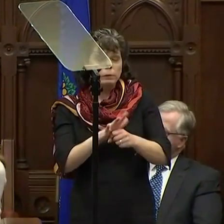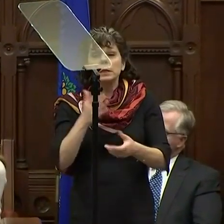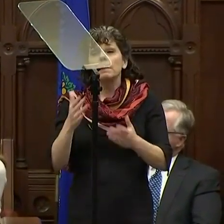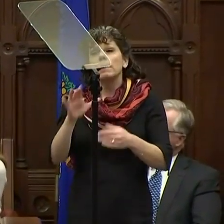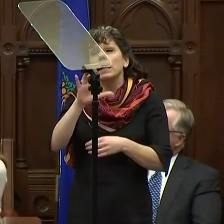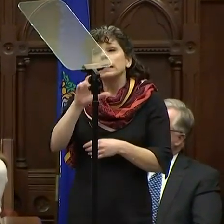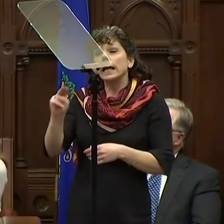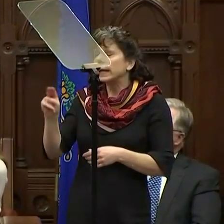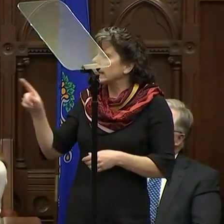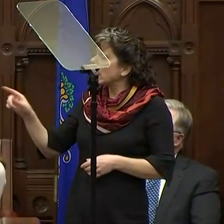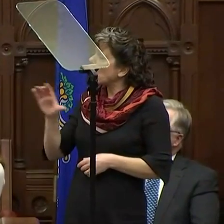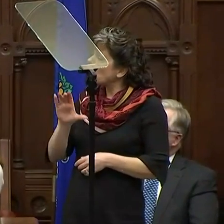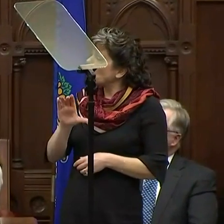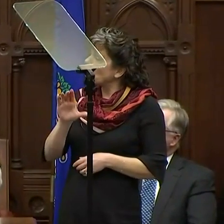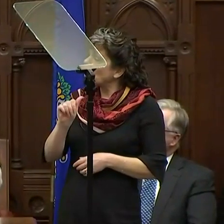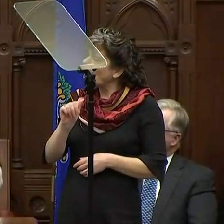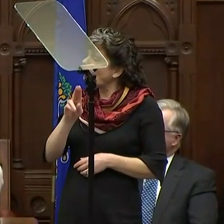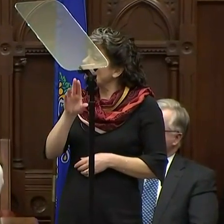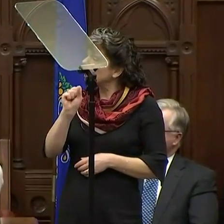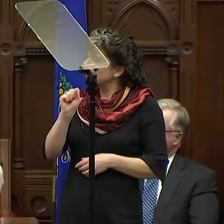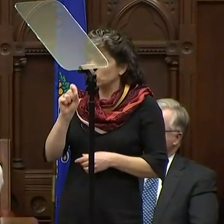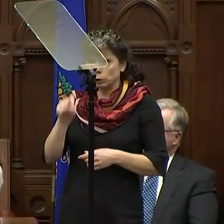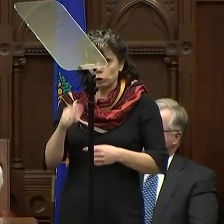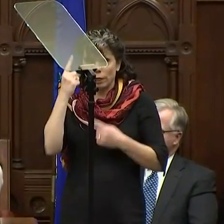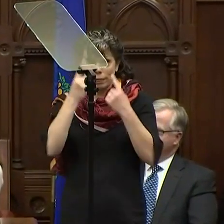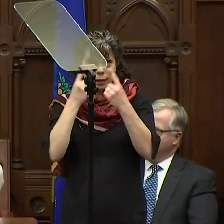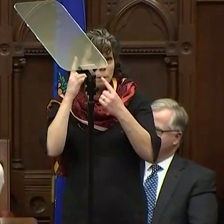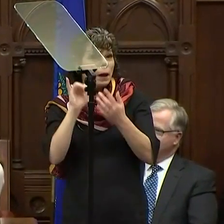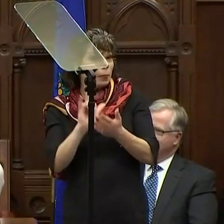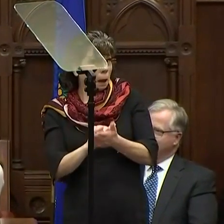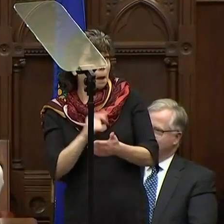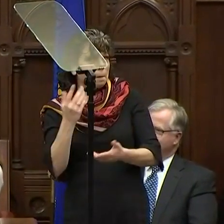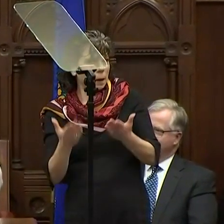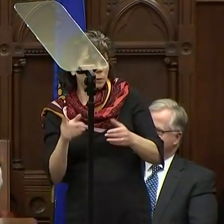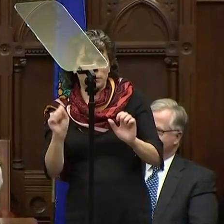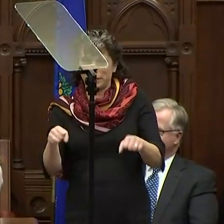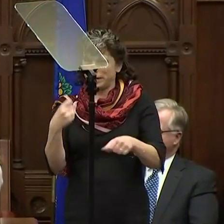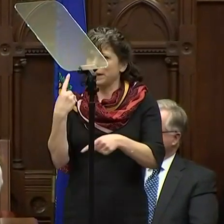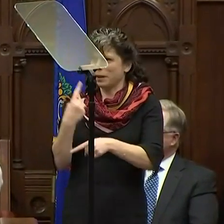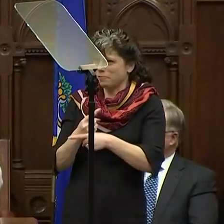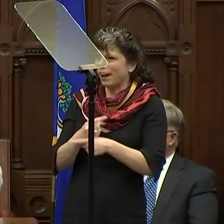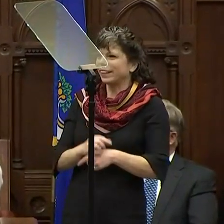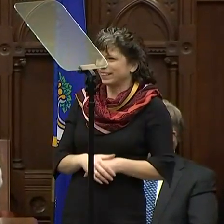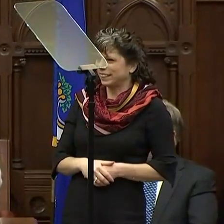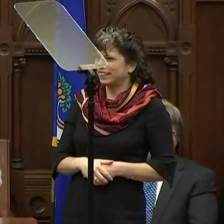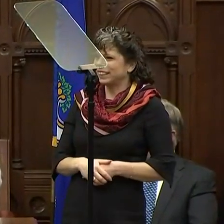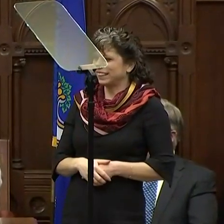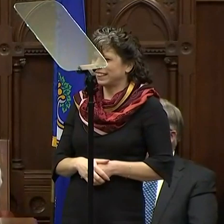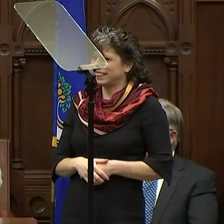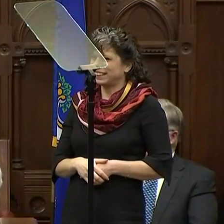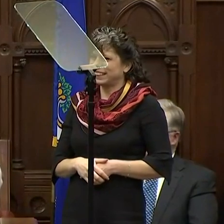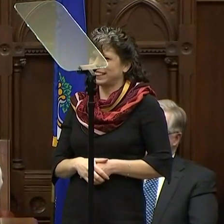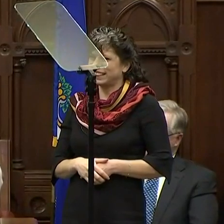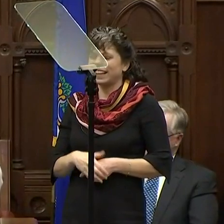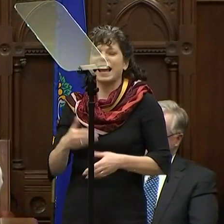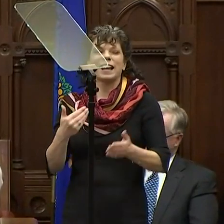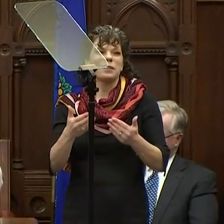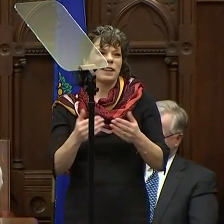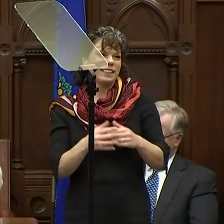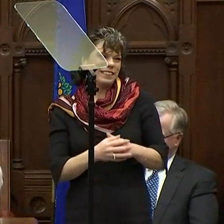Connecticut caucus is something we ought to think about in 4 years. We can get it right. We can get it right. So